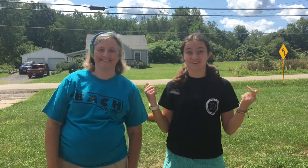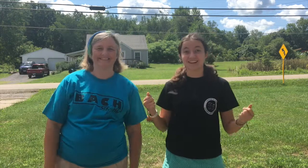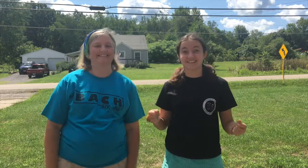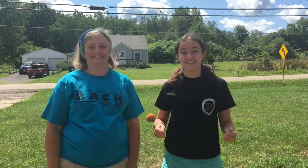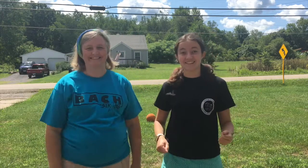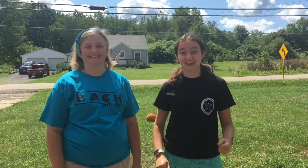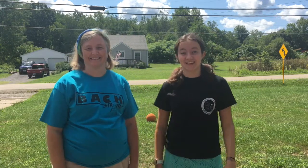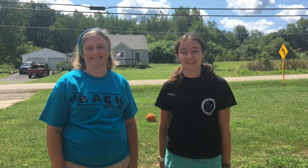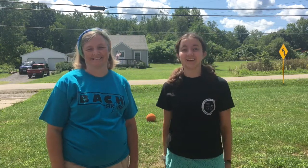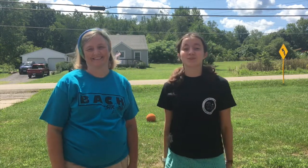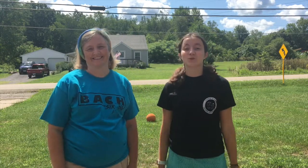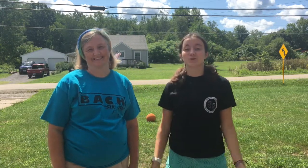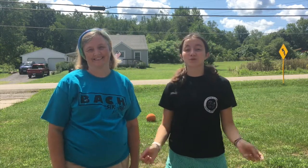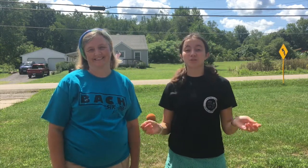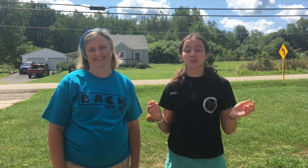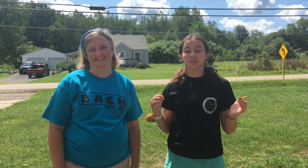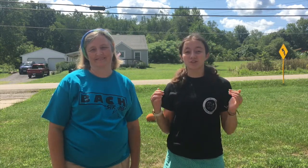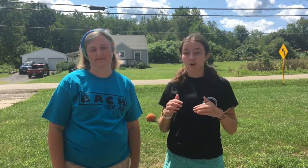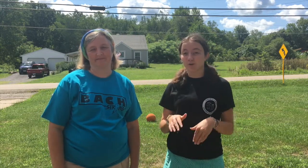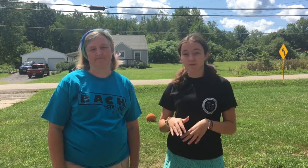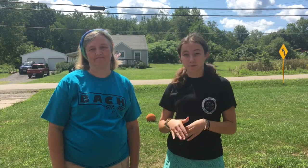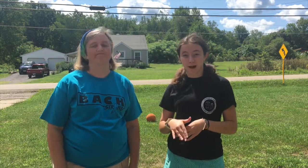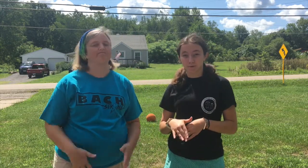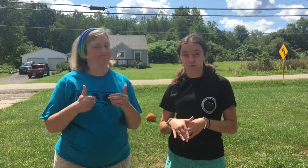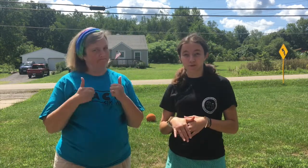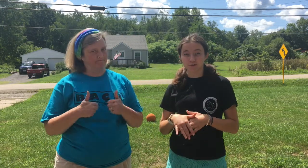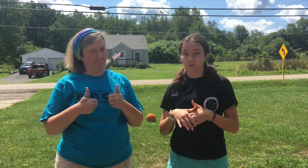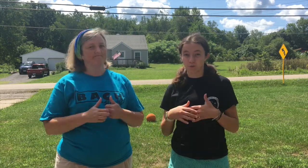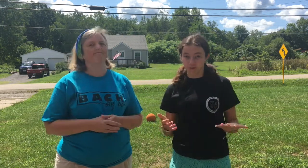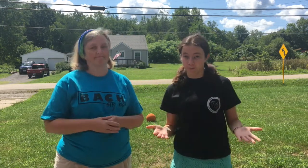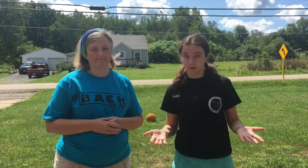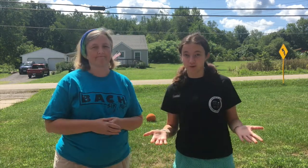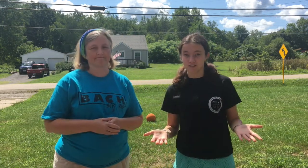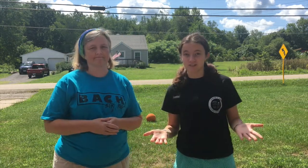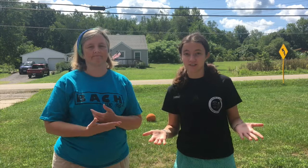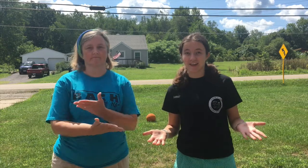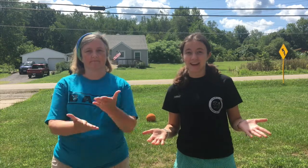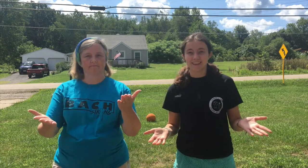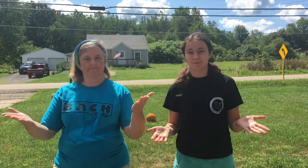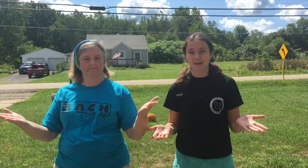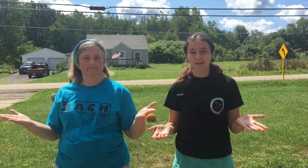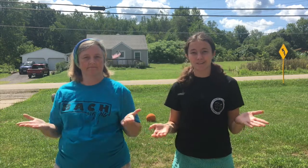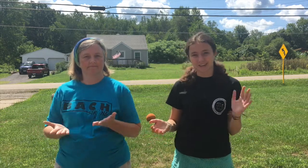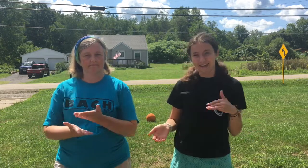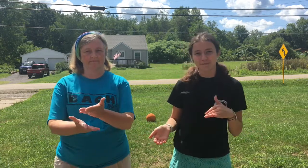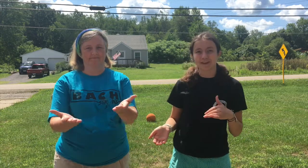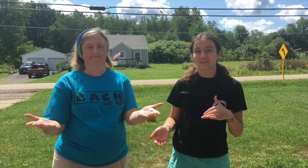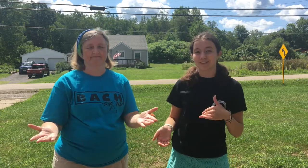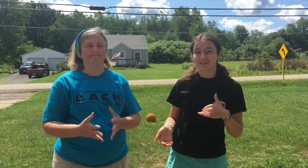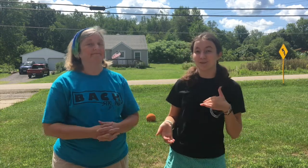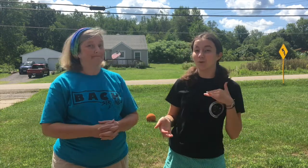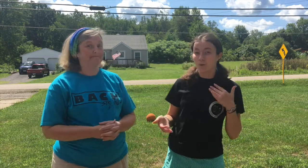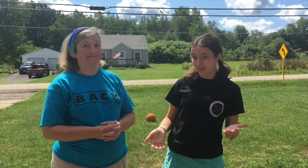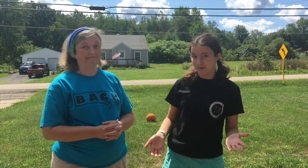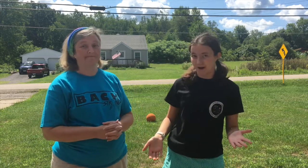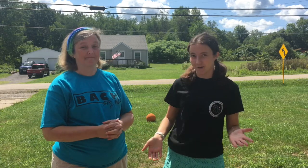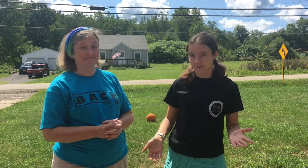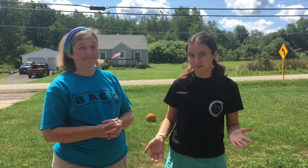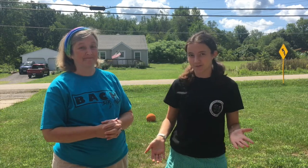it's exciting. So first we're going to show you the Bible verse with the motions, and then we have a game that you can do with the Bible verse.